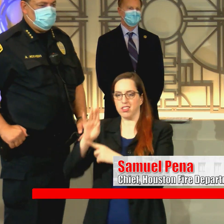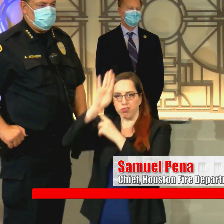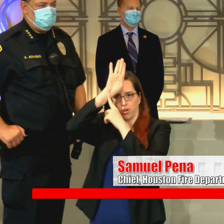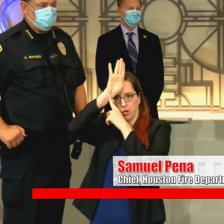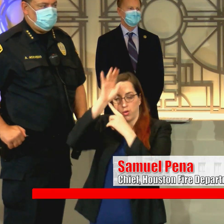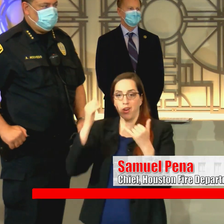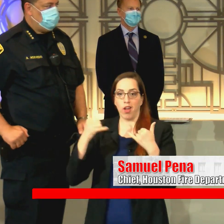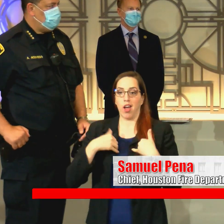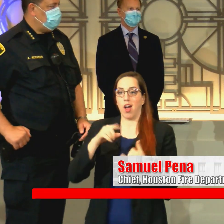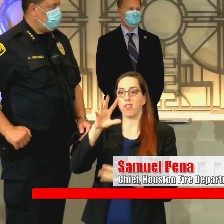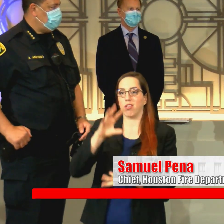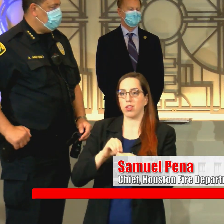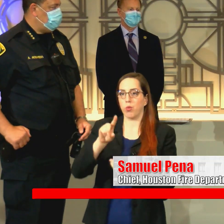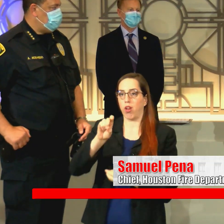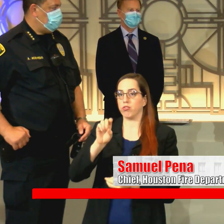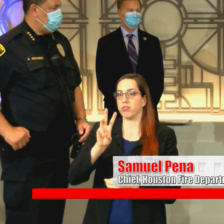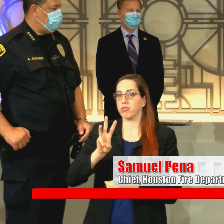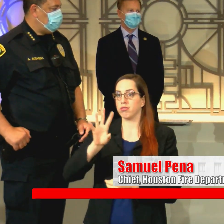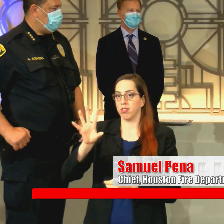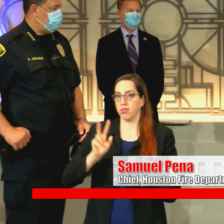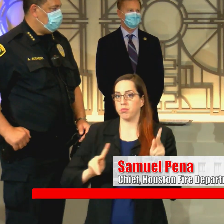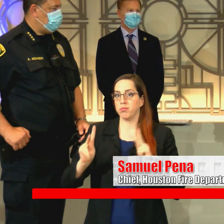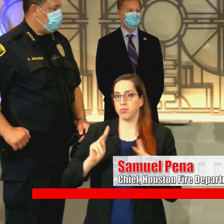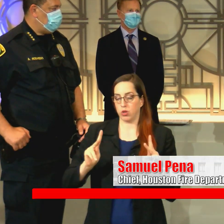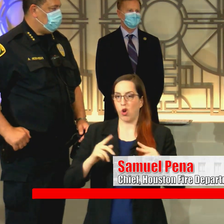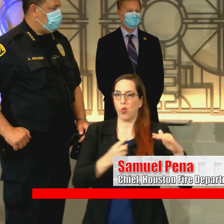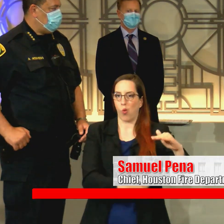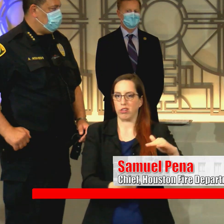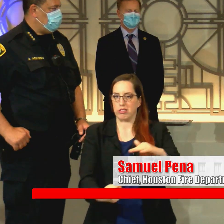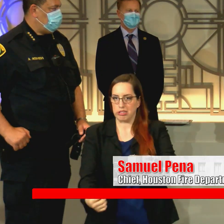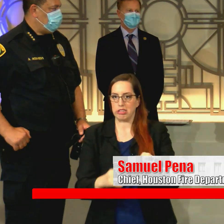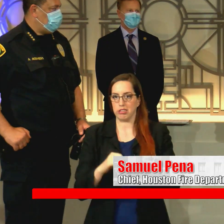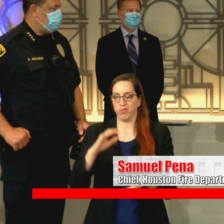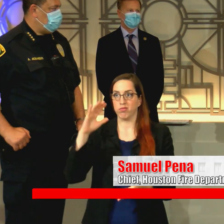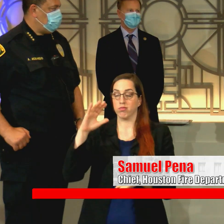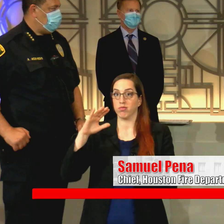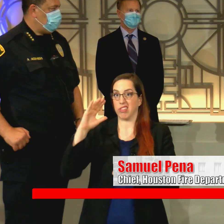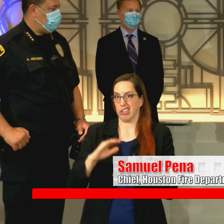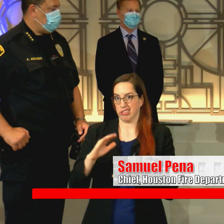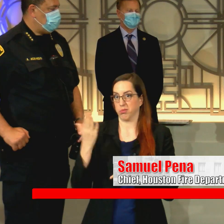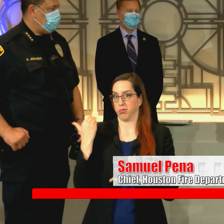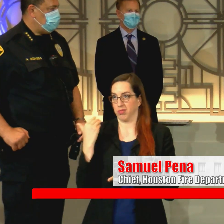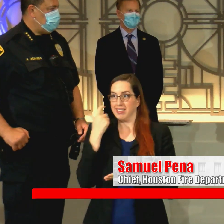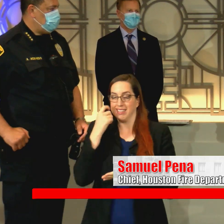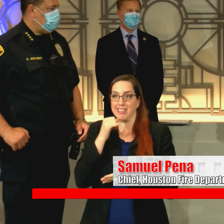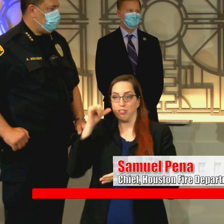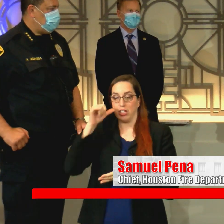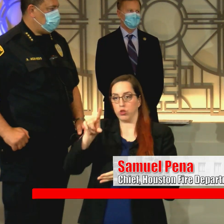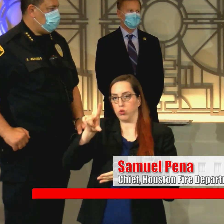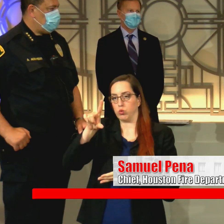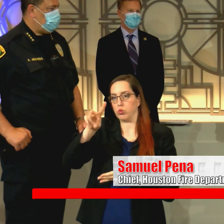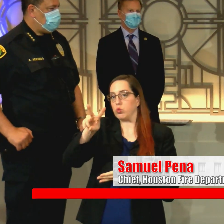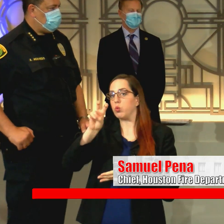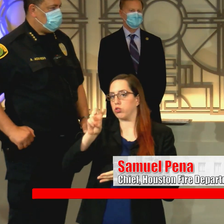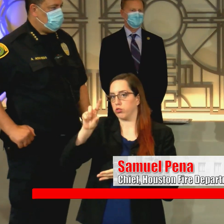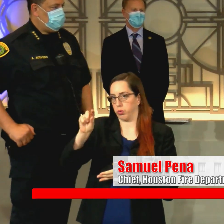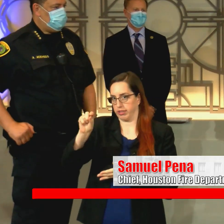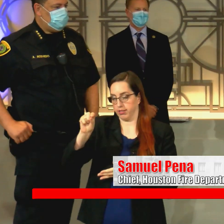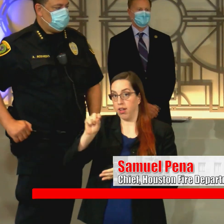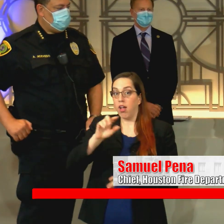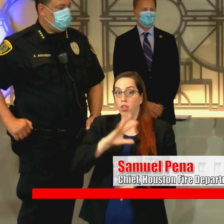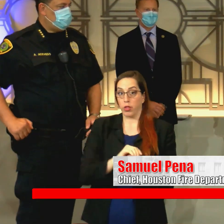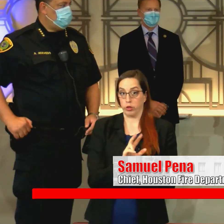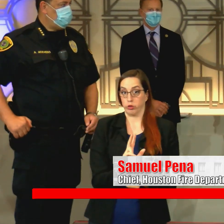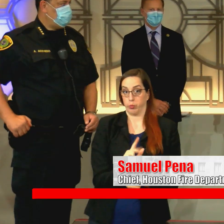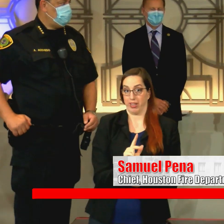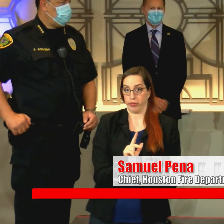we have 165 personnel in quarantine. That's down from 220 yesterday. 23 of those